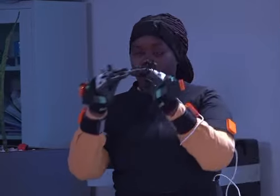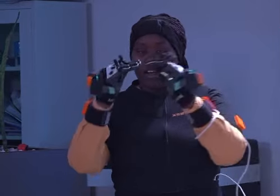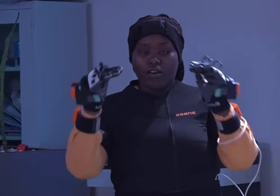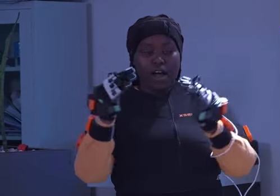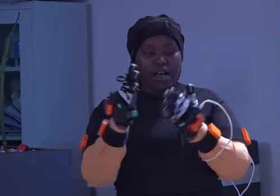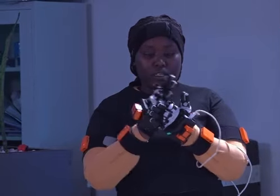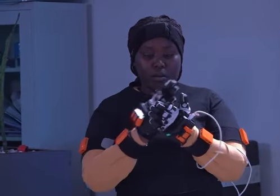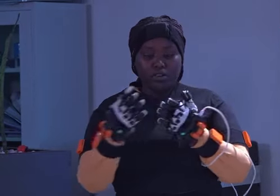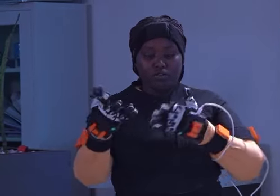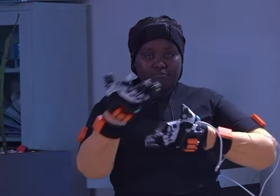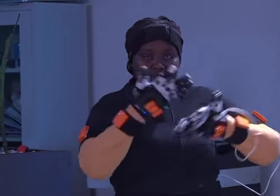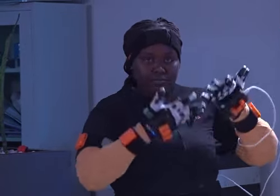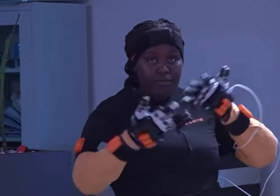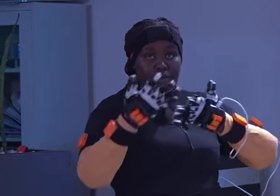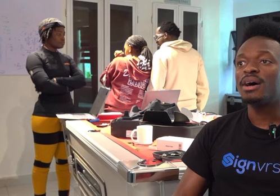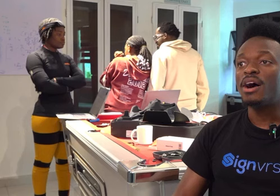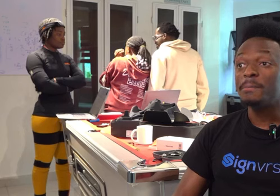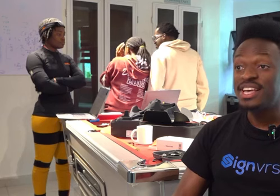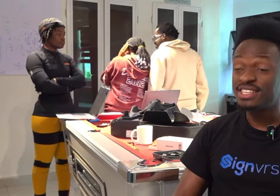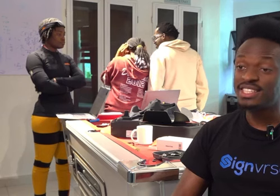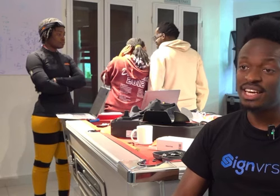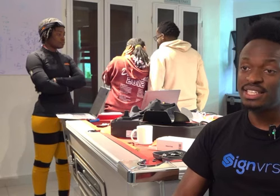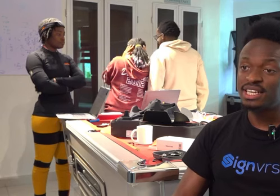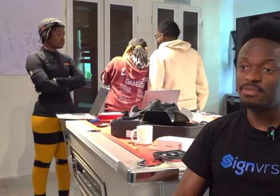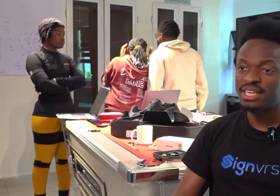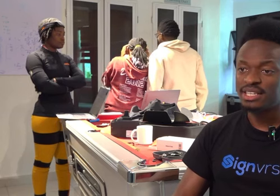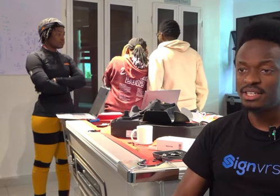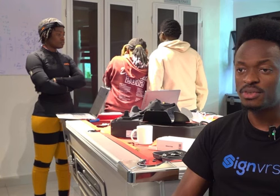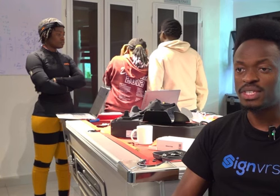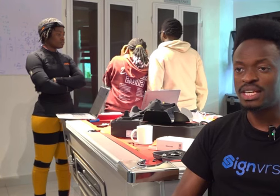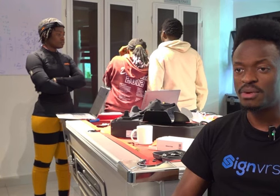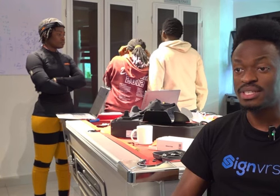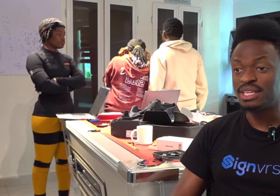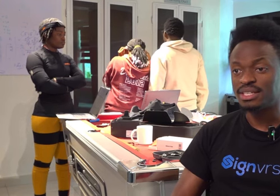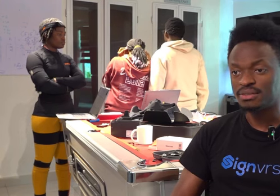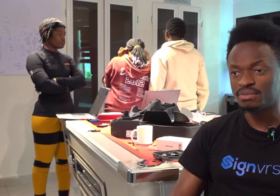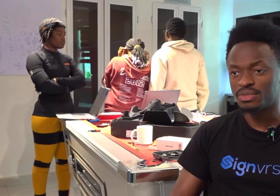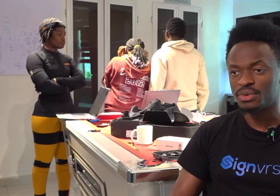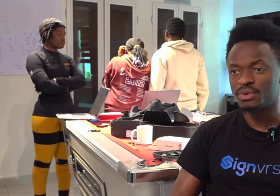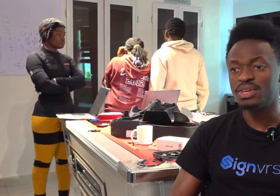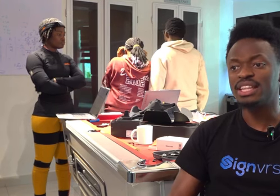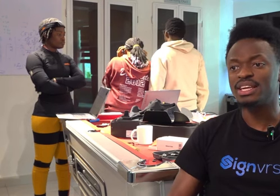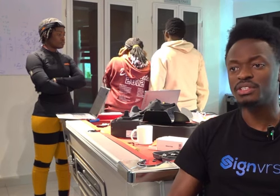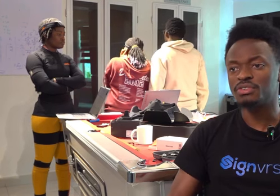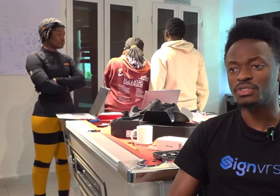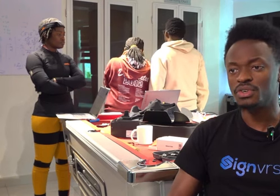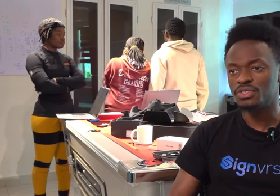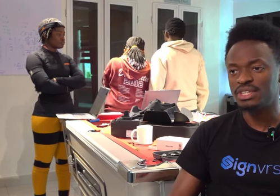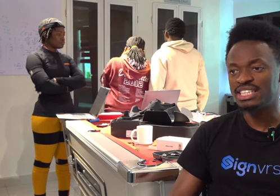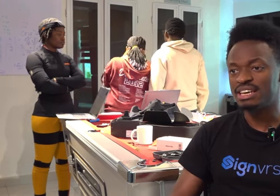engagement. Advocates can work with. Our biggest challenge has been access to sign language data. So looking at the nature of our solution, it